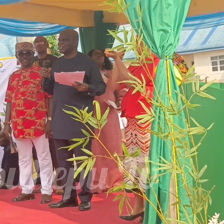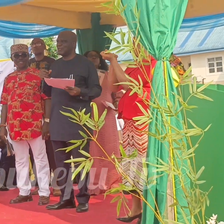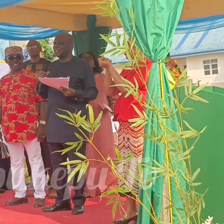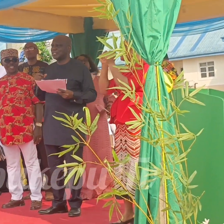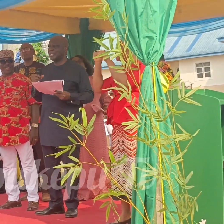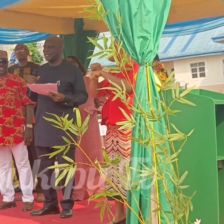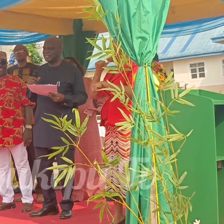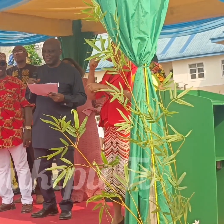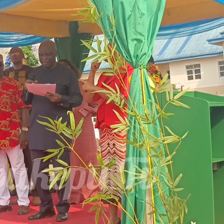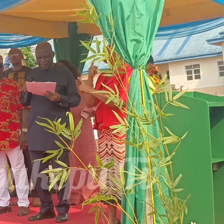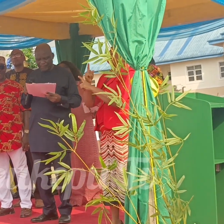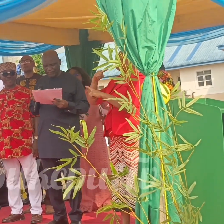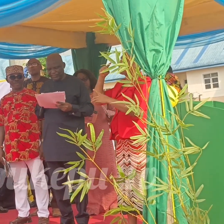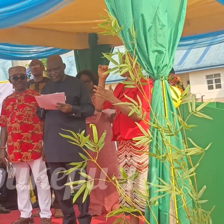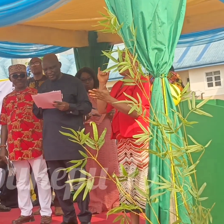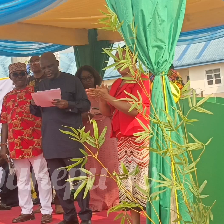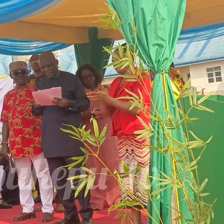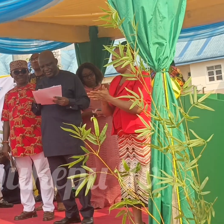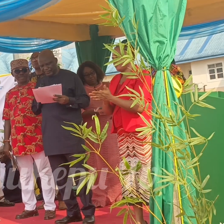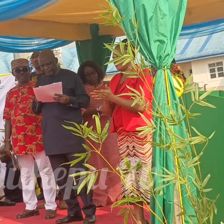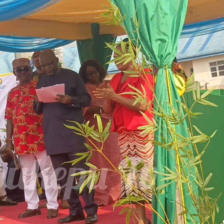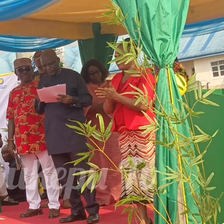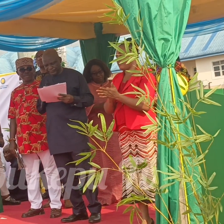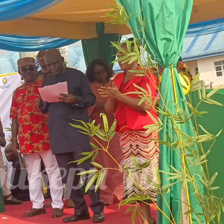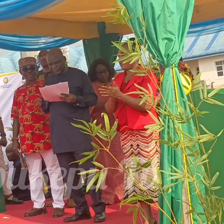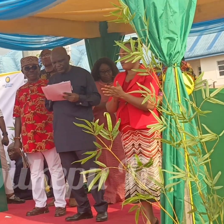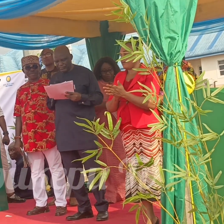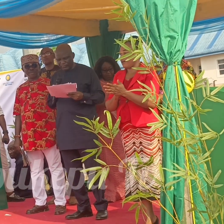cannot not say that.